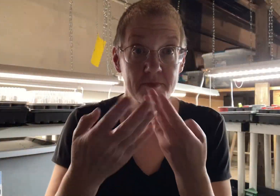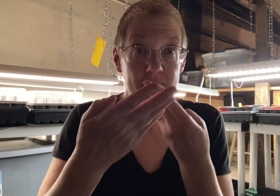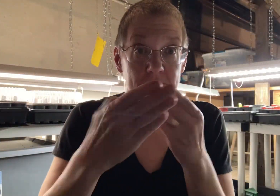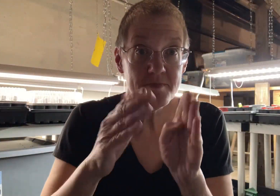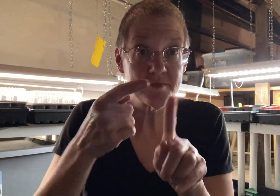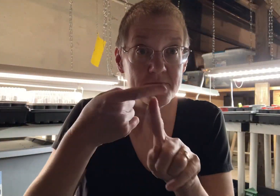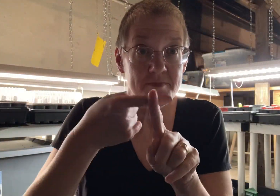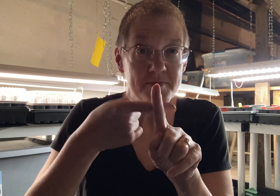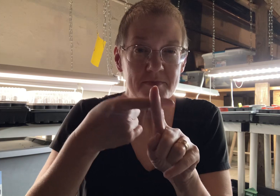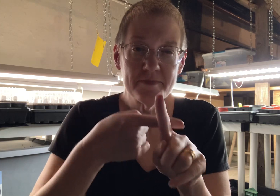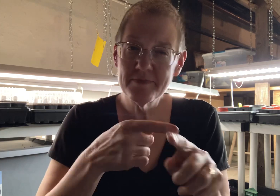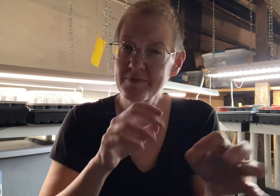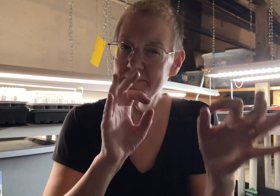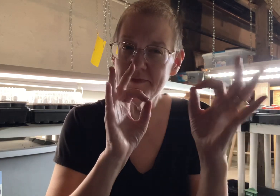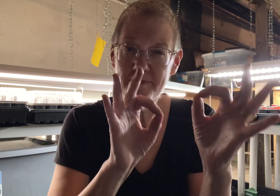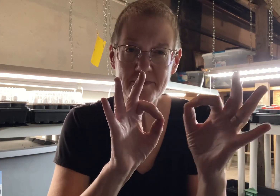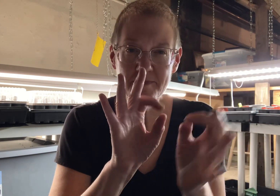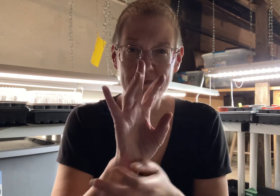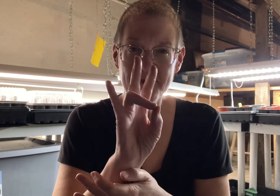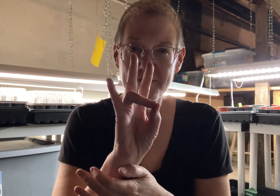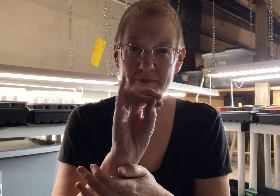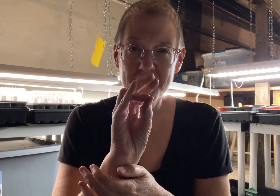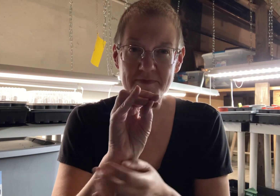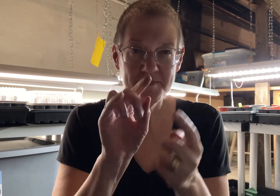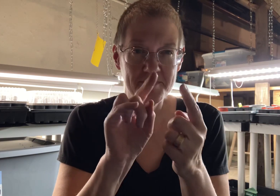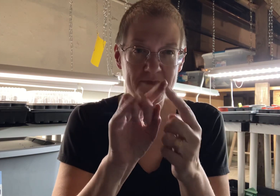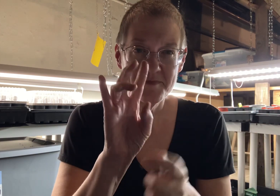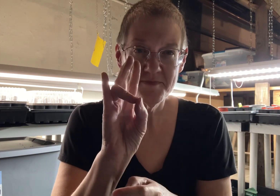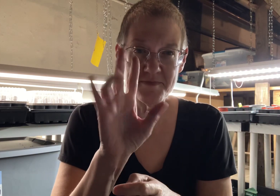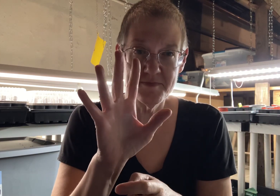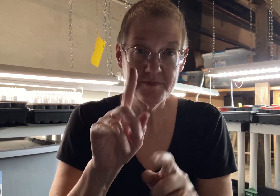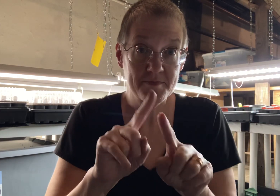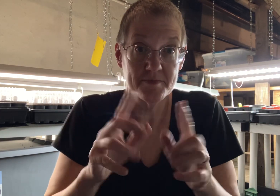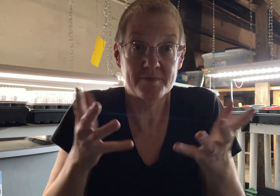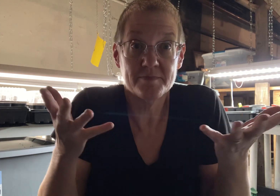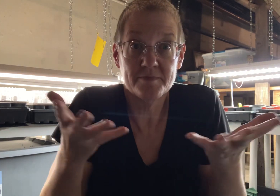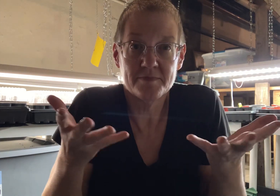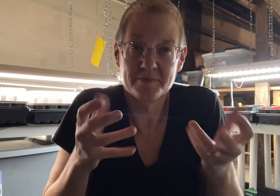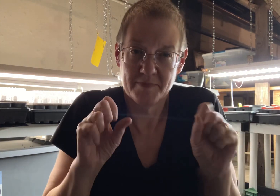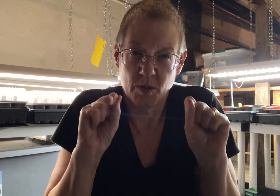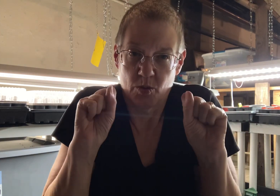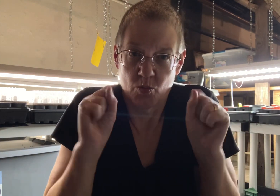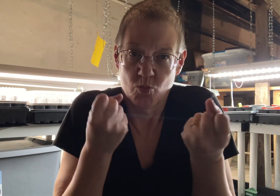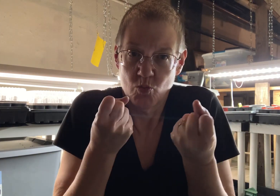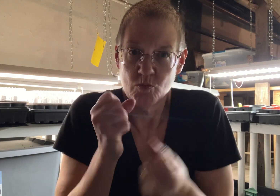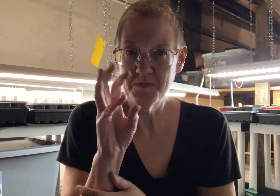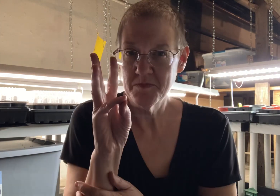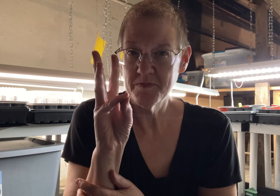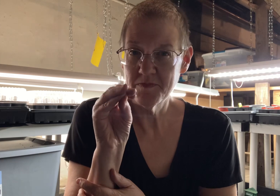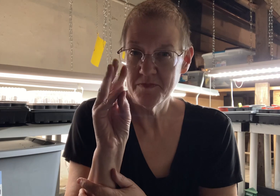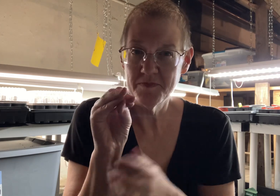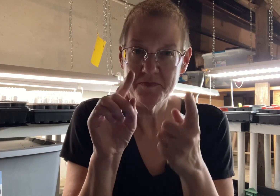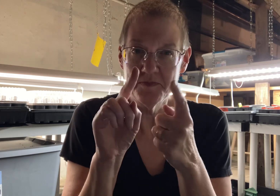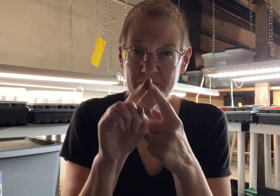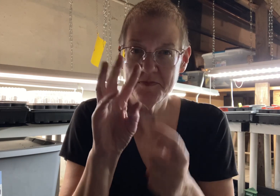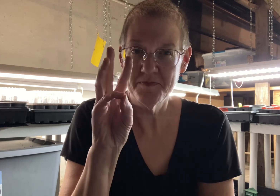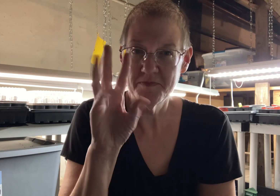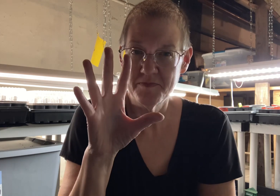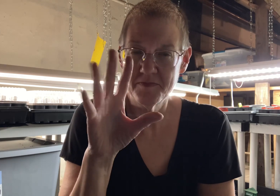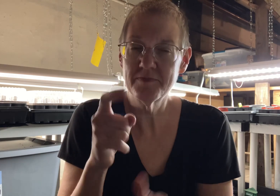Now the furnace room is perfect. It runs 70 to 75 degrees, but this room here is cold. It tends to